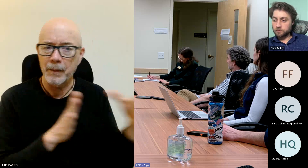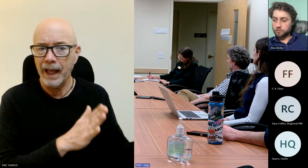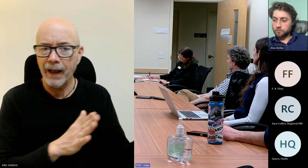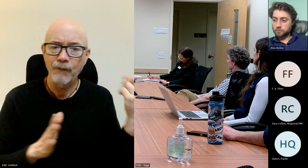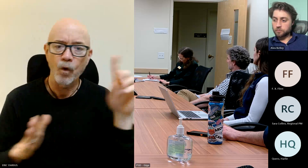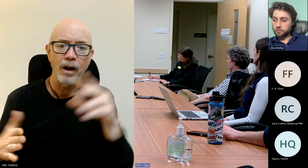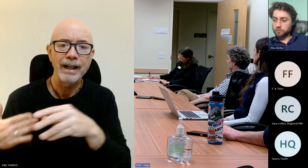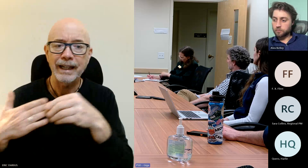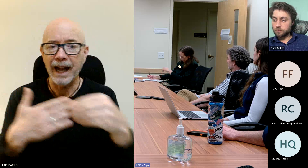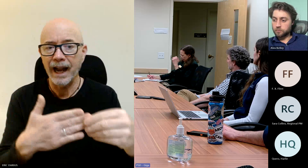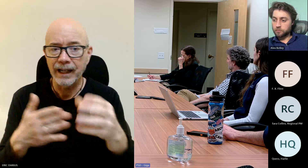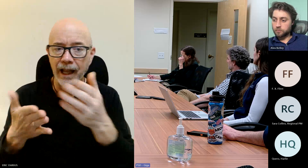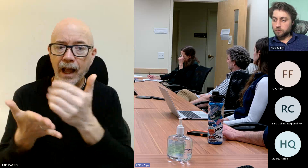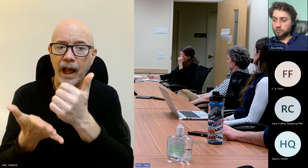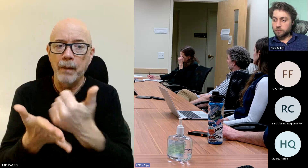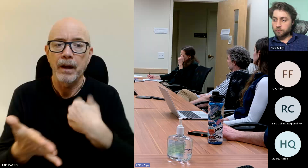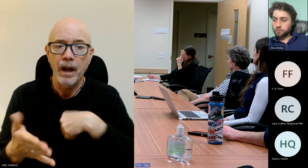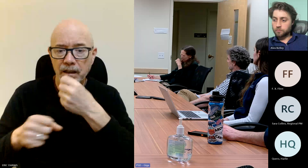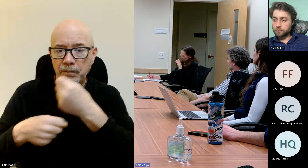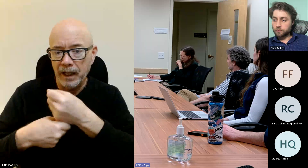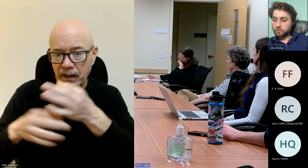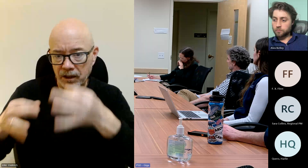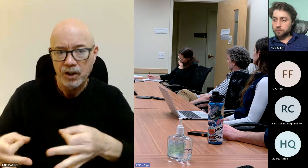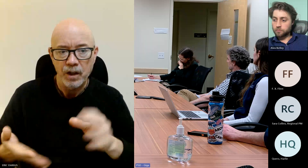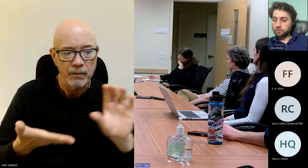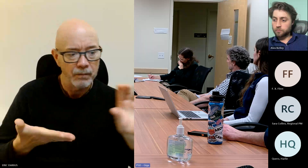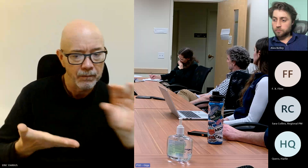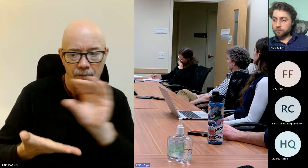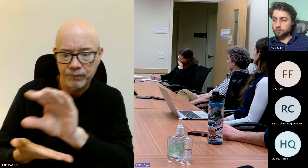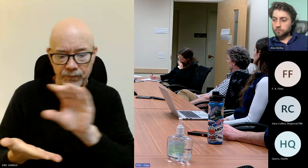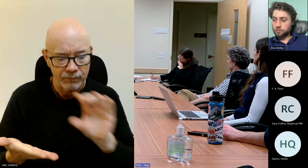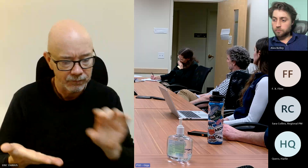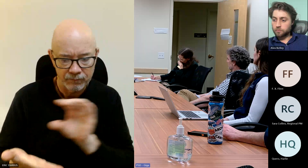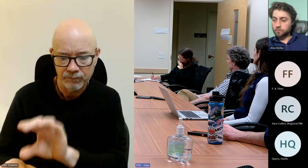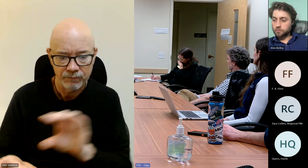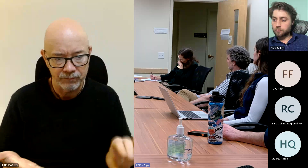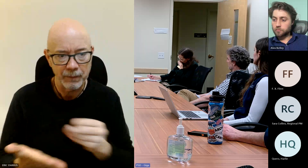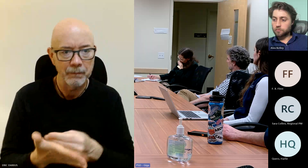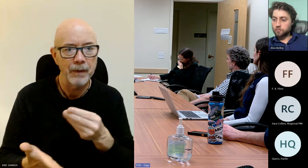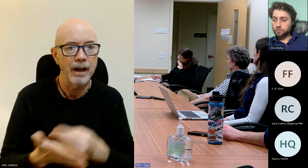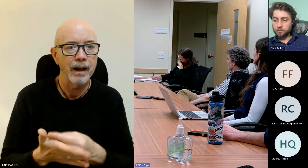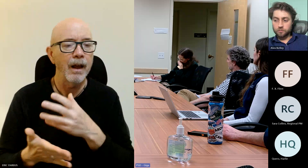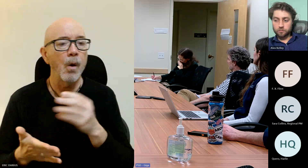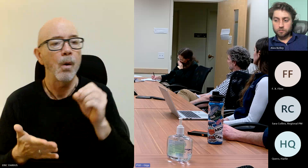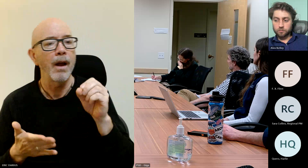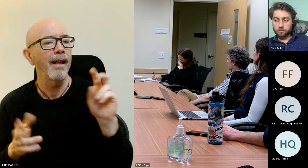year, we're flying blind, or we're rebuilding the airplane engine while we're in flight. And it's